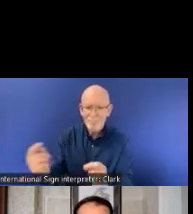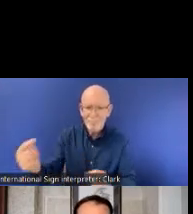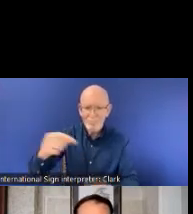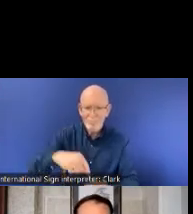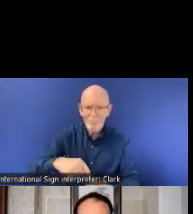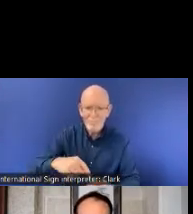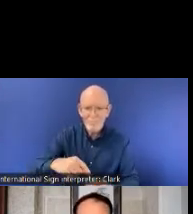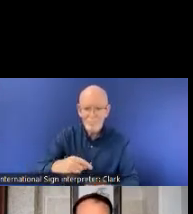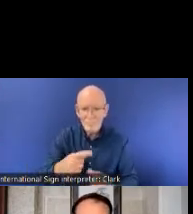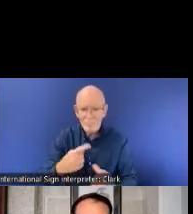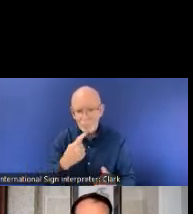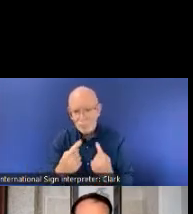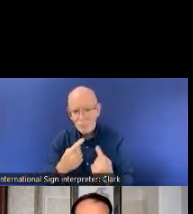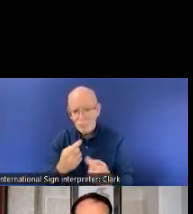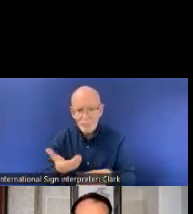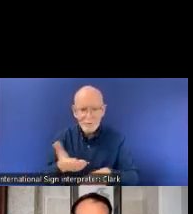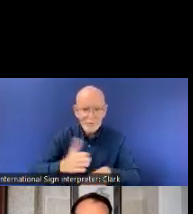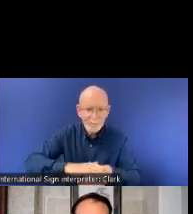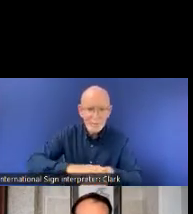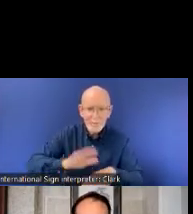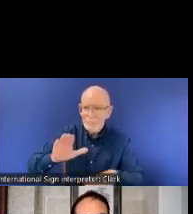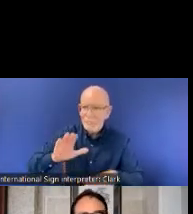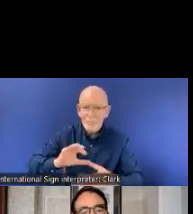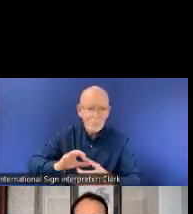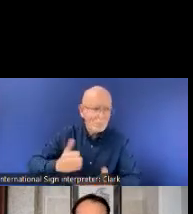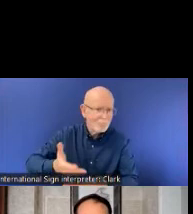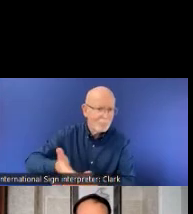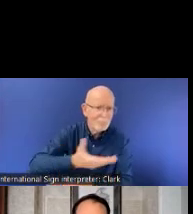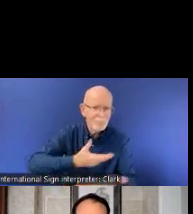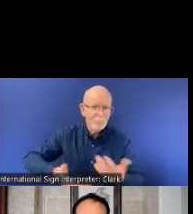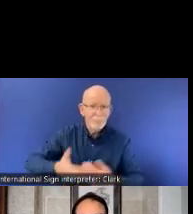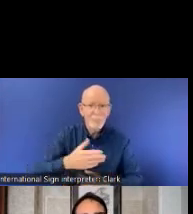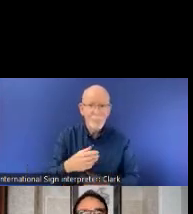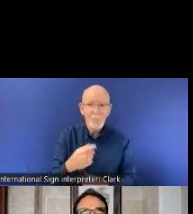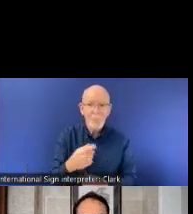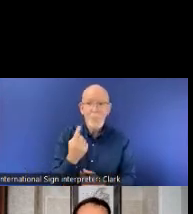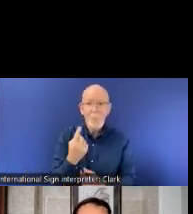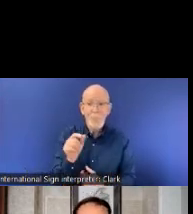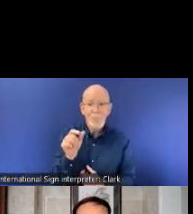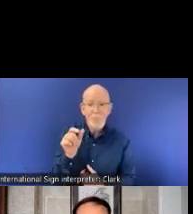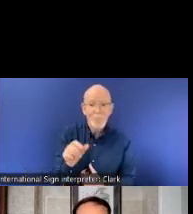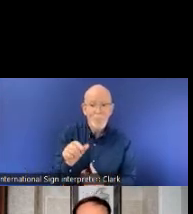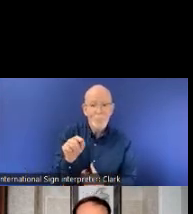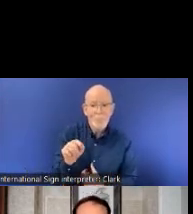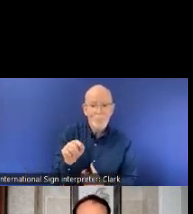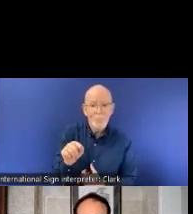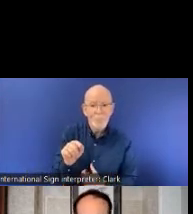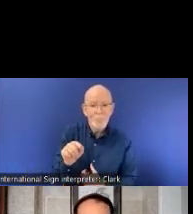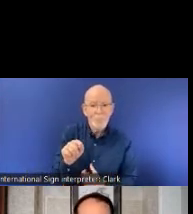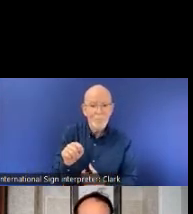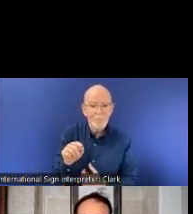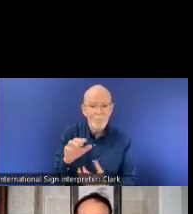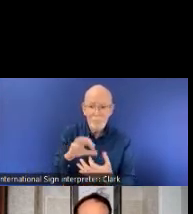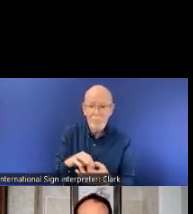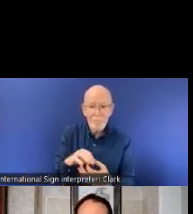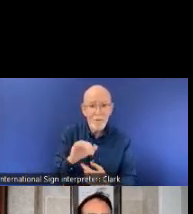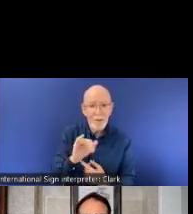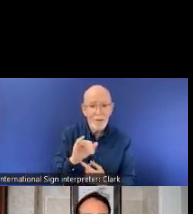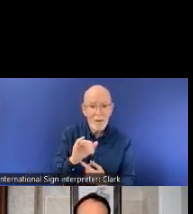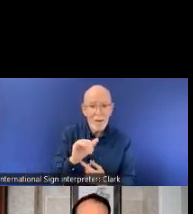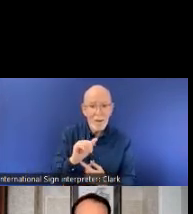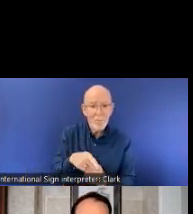on this event today. So that gives you the background, the why we're here. Let's hear from one